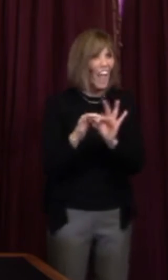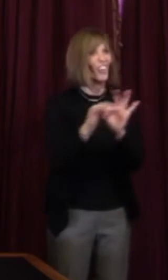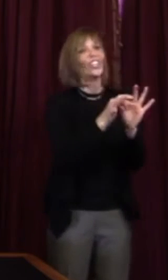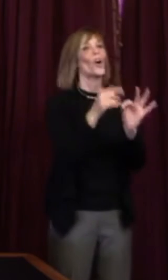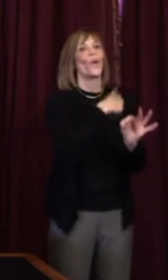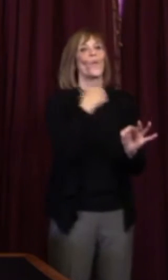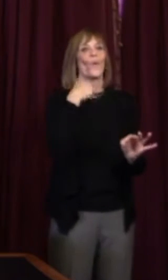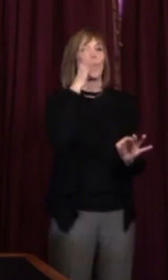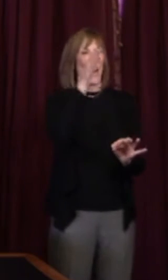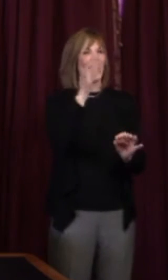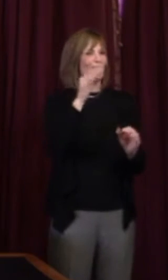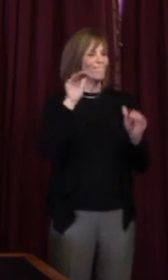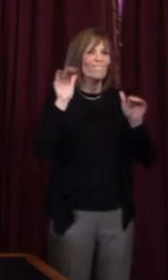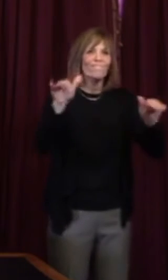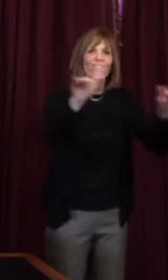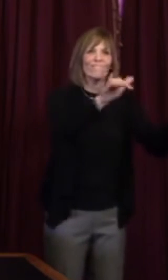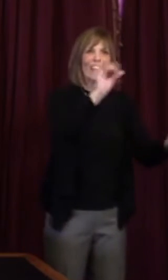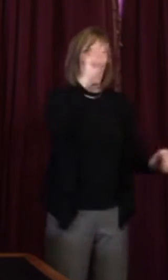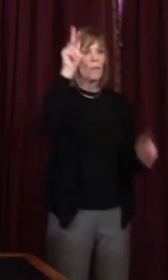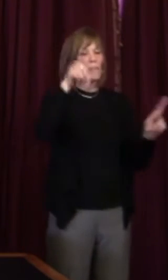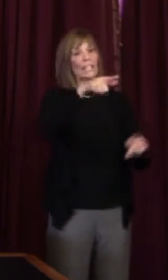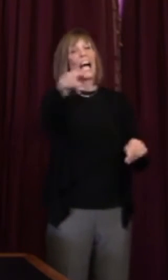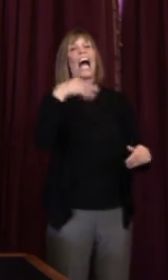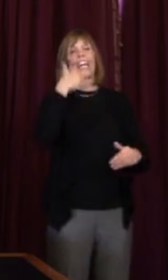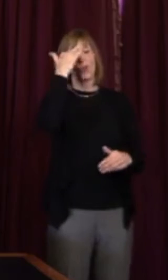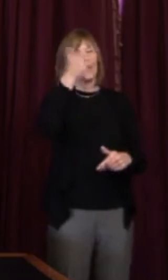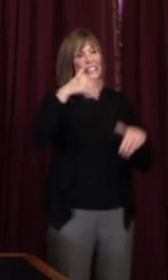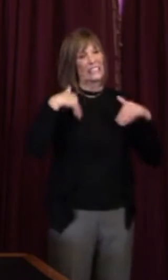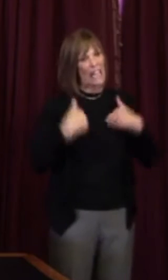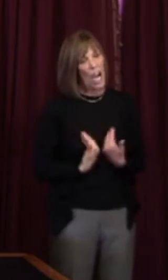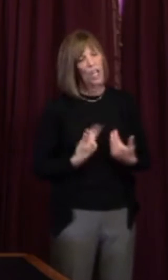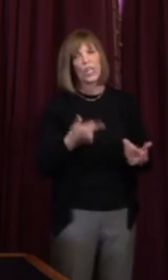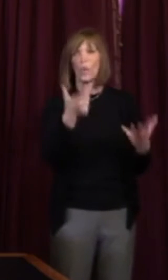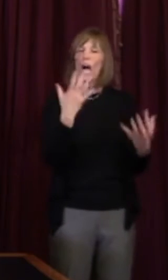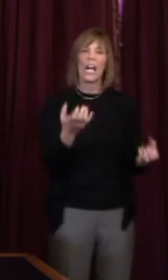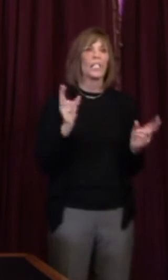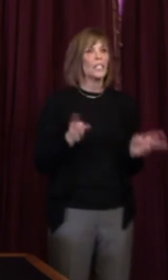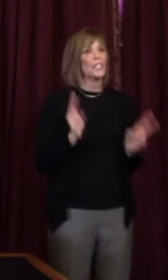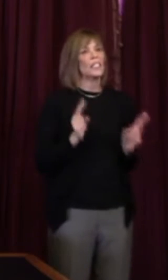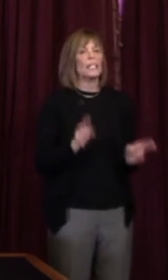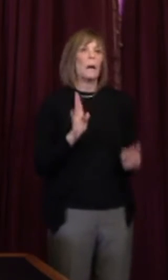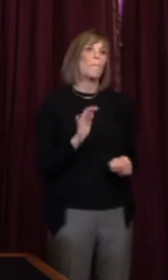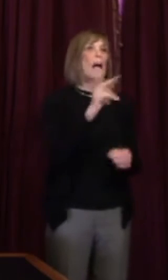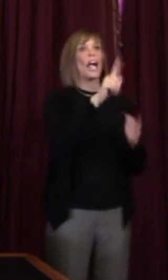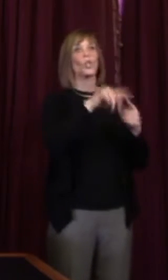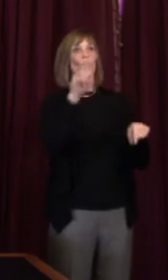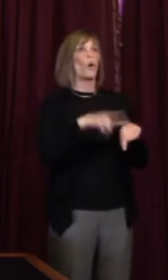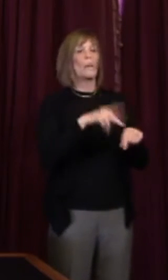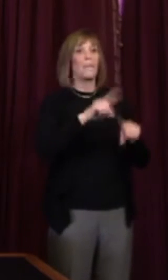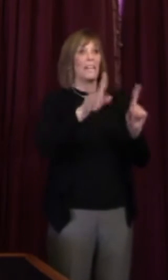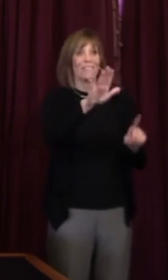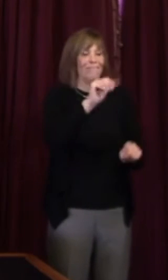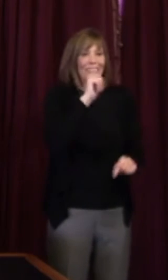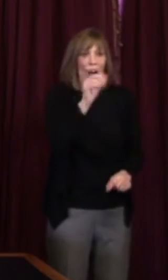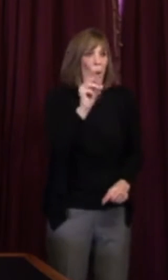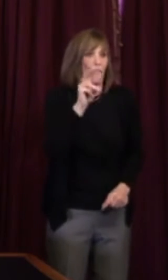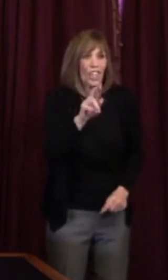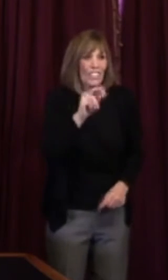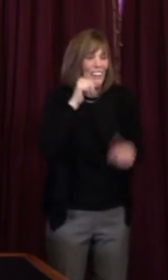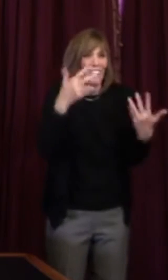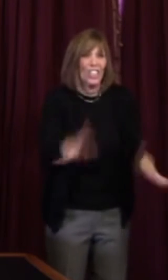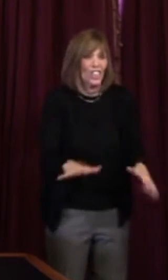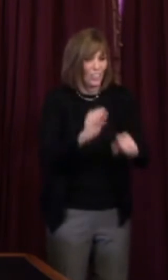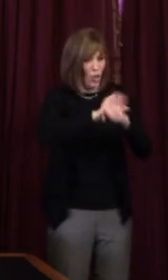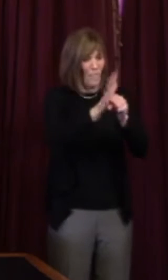and remind Iowans that while you're tired of it and you want it to be over, it's not. It's not over yet. And